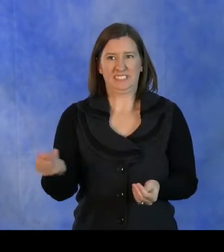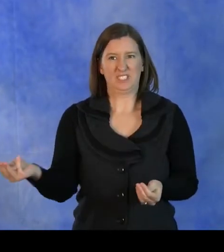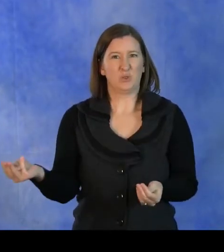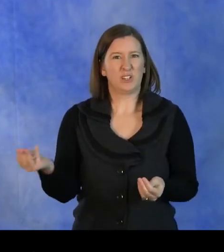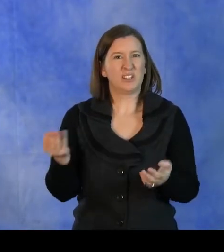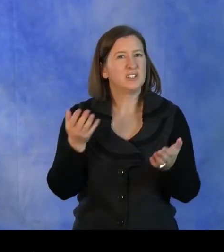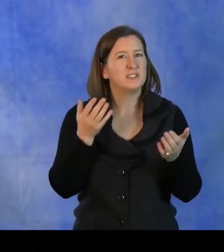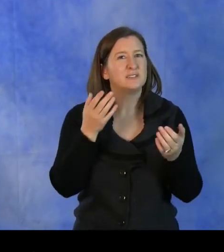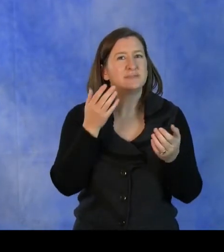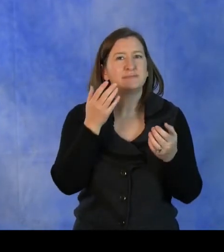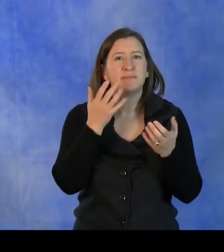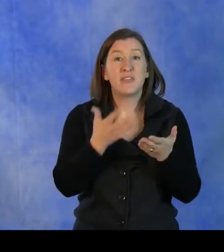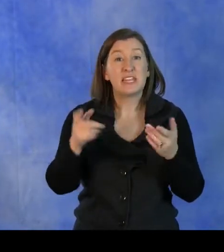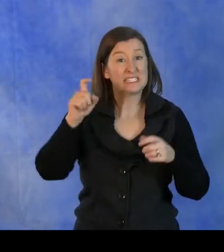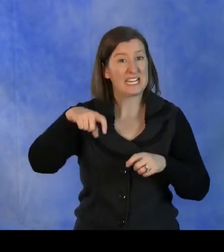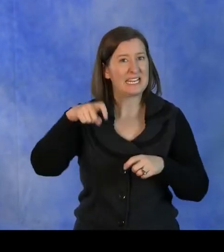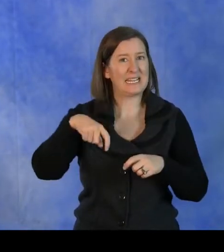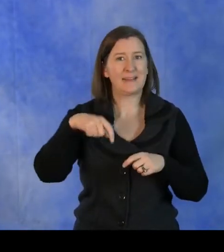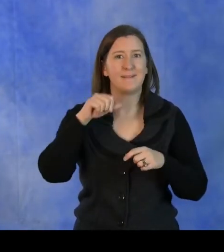or just